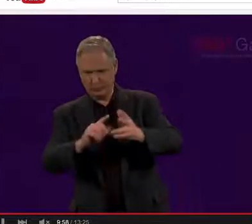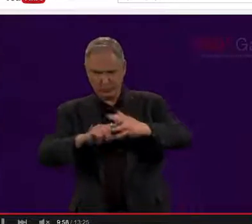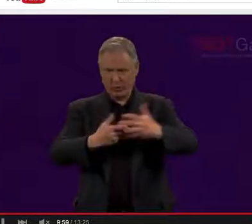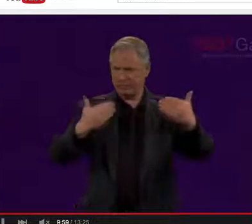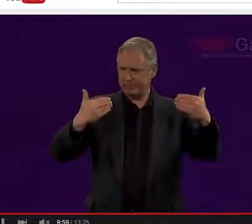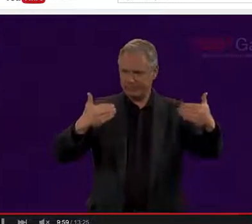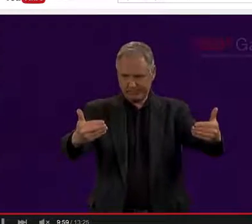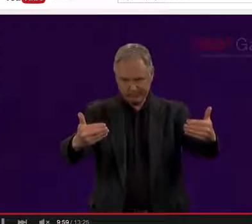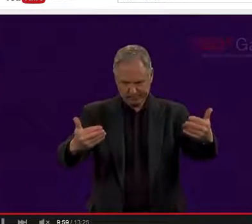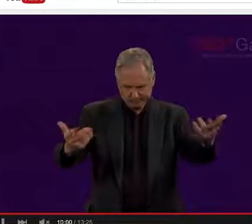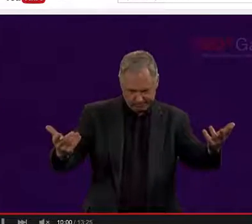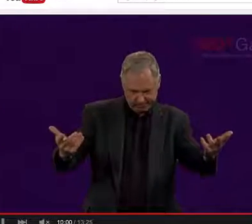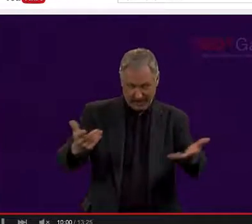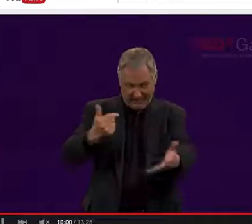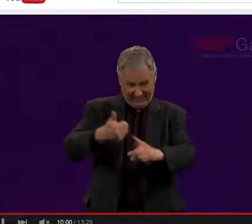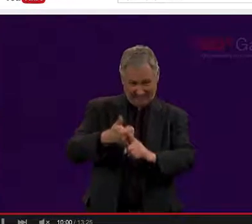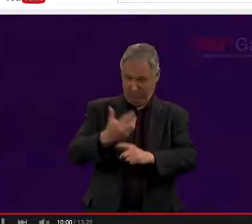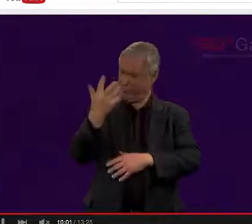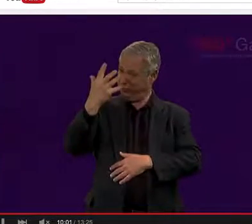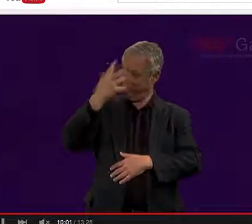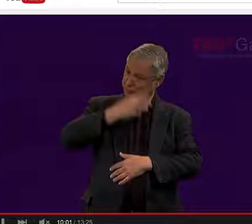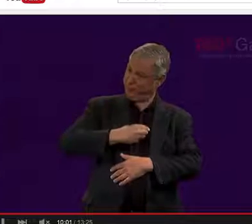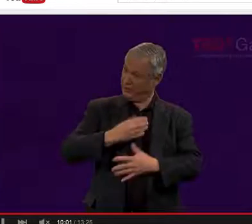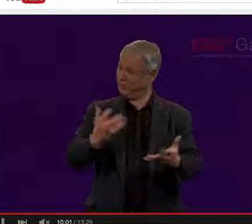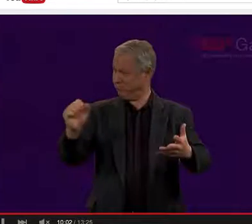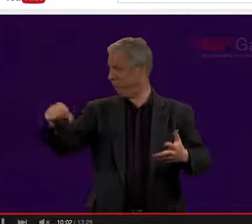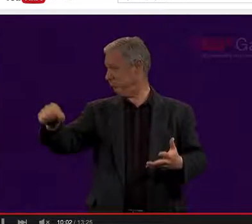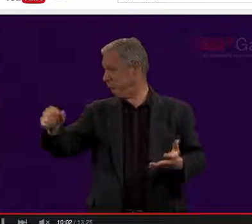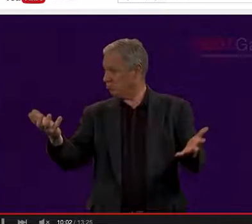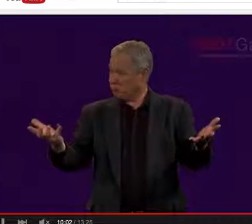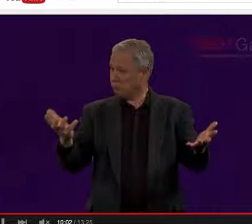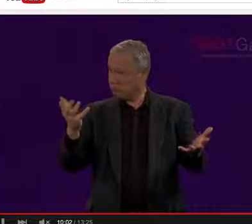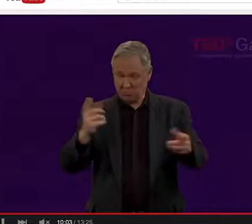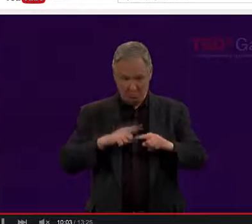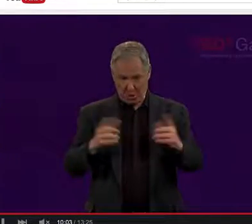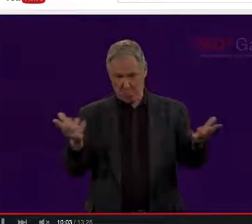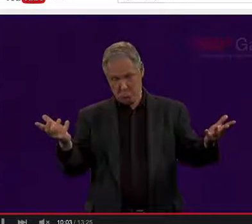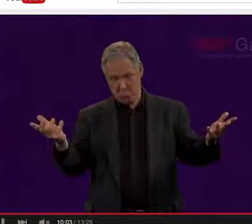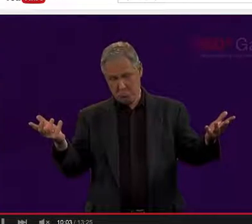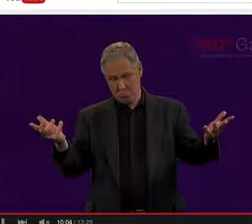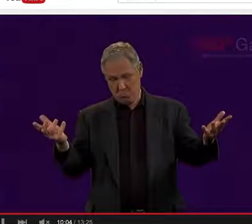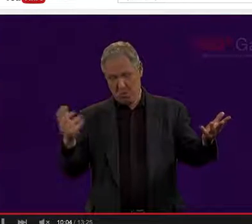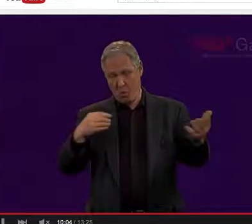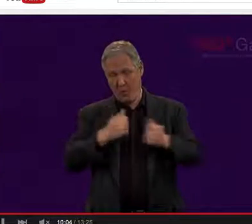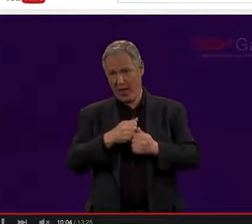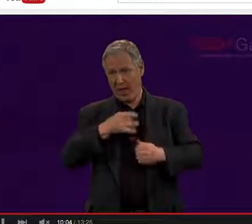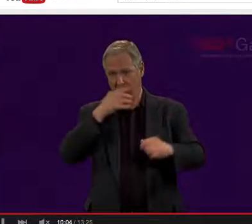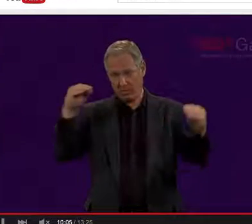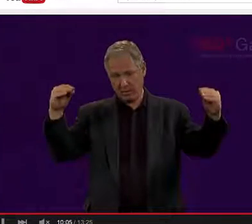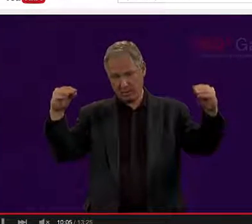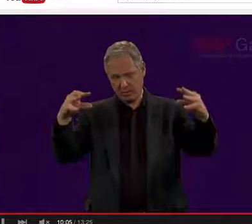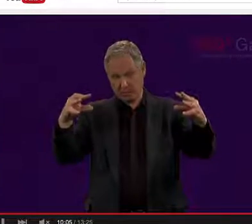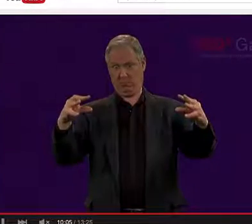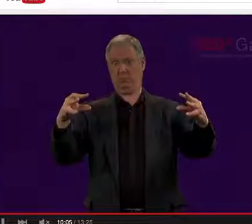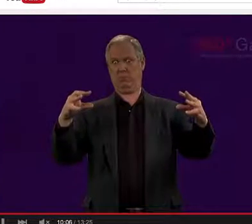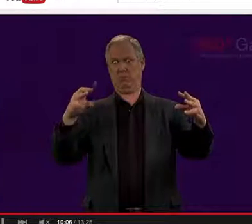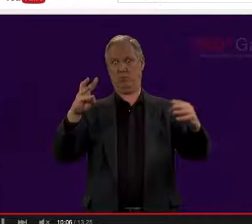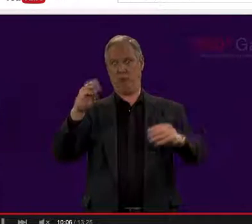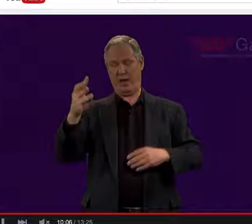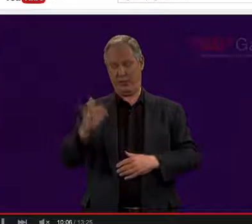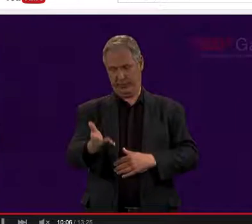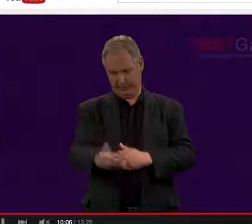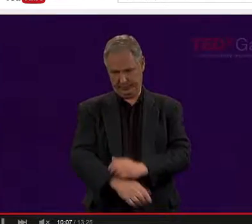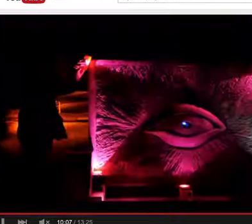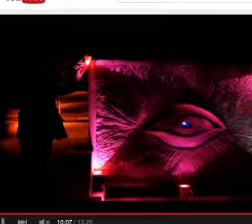It just looked like a regular eye. This is what it's a beautiful painting, yes, art, but with the